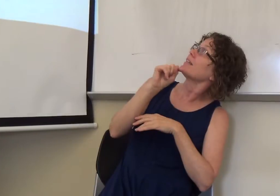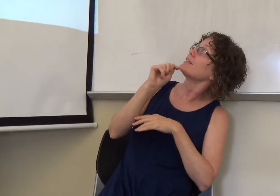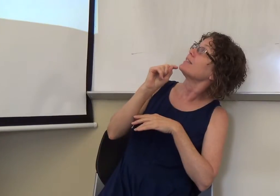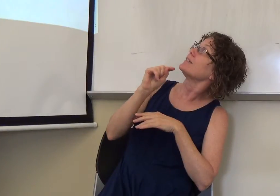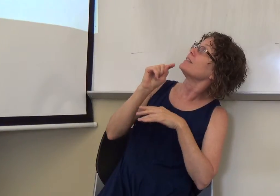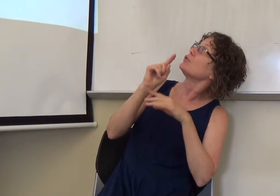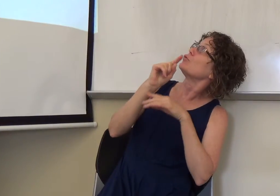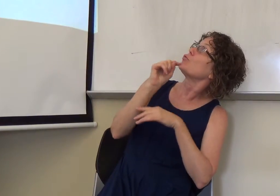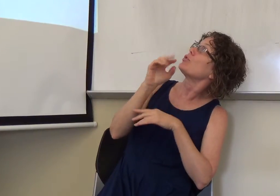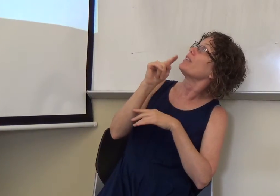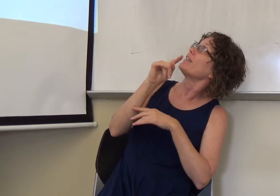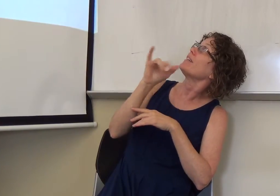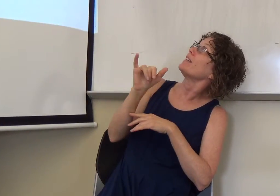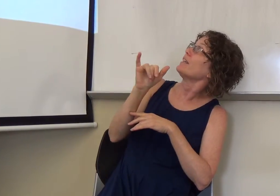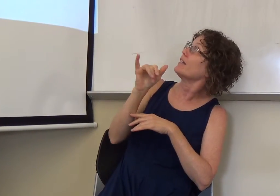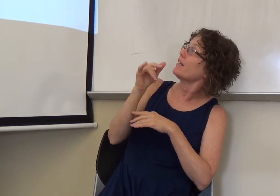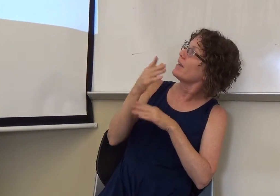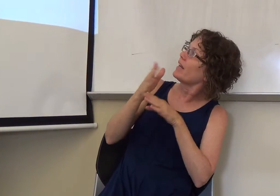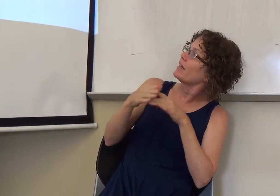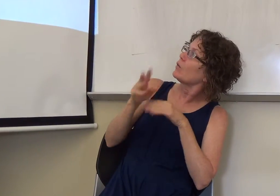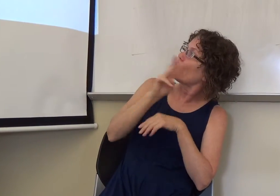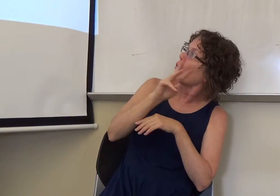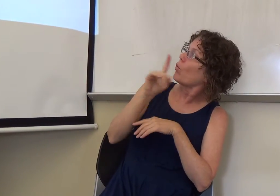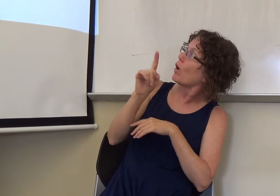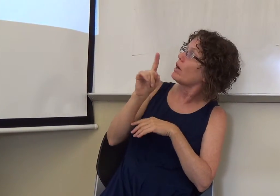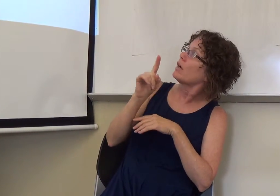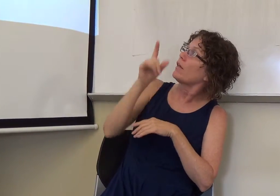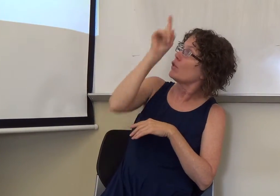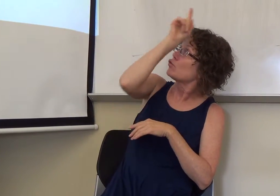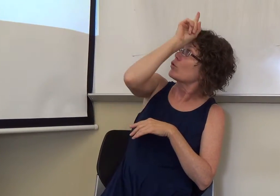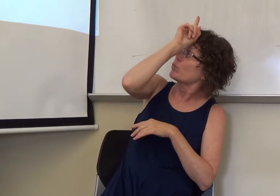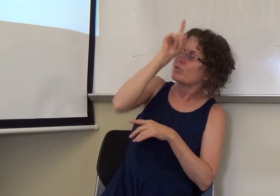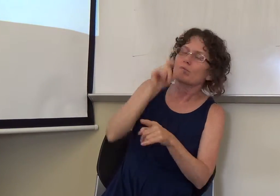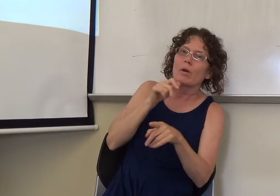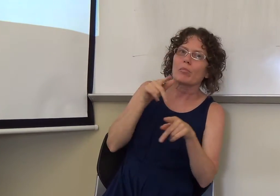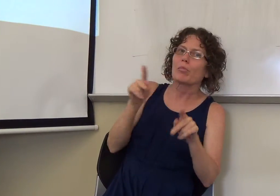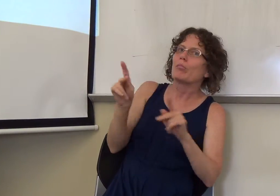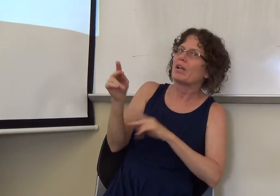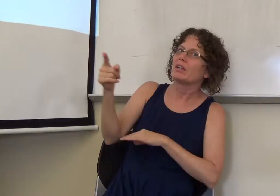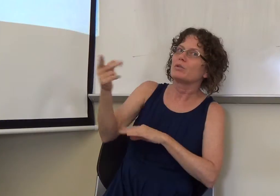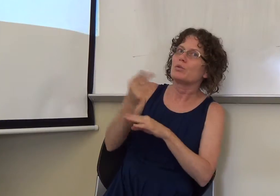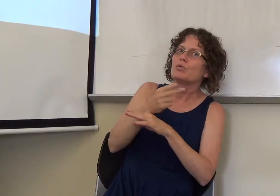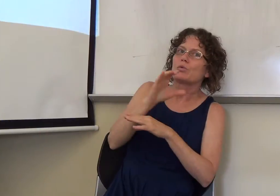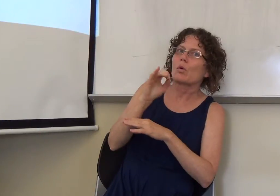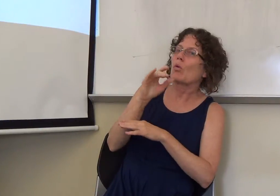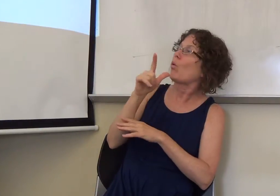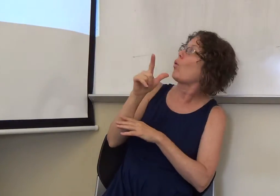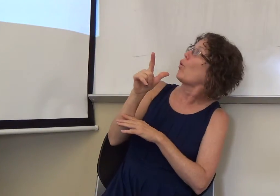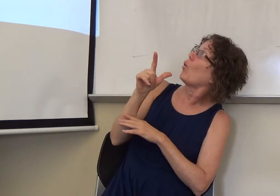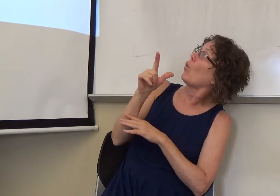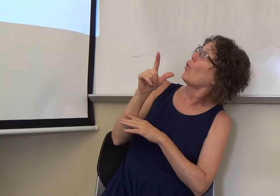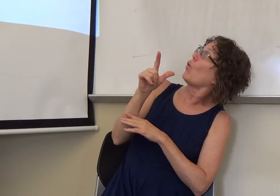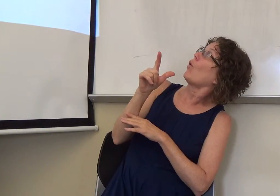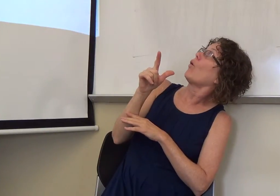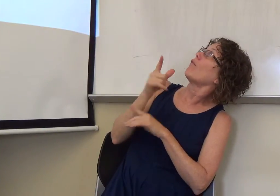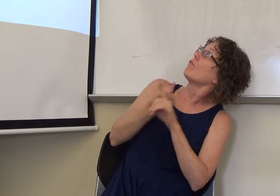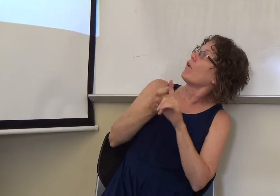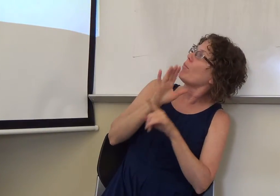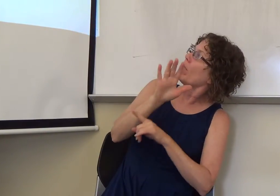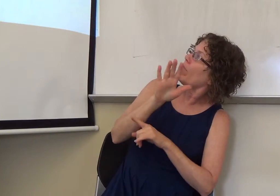not allowed to use the coal mined from their coal-rich Saar region. Instead, coal coming from